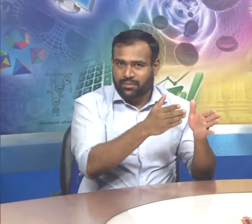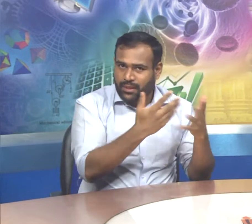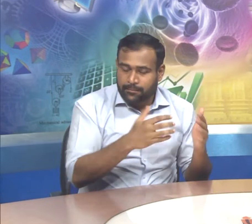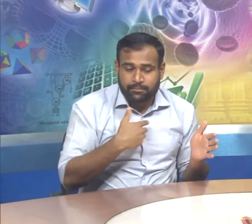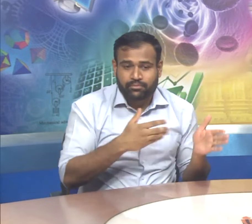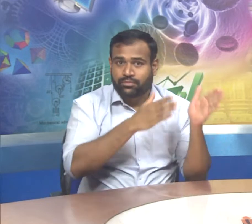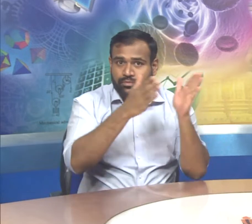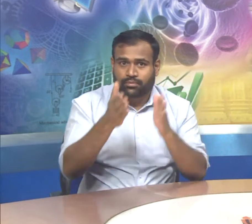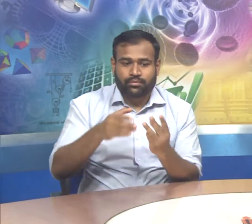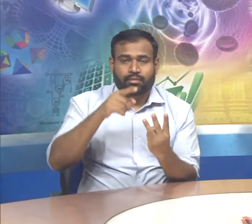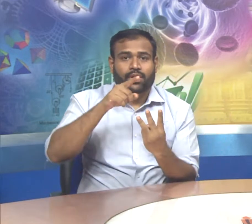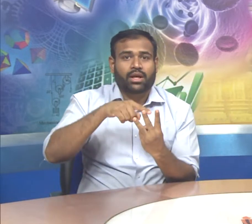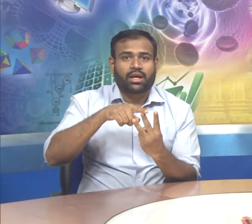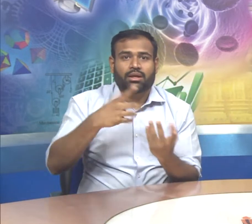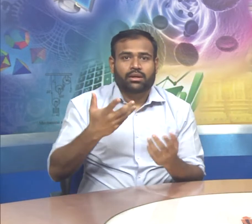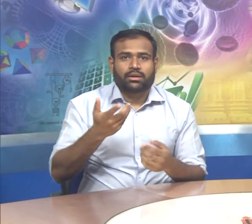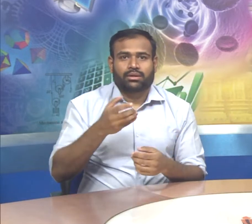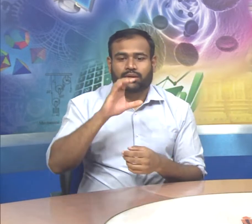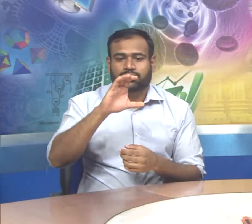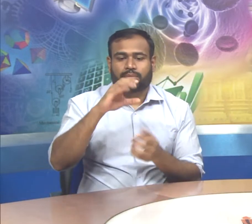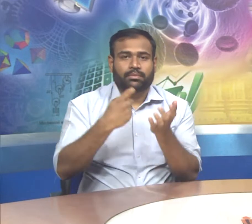Appeals in criminal cases.